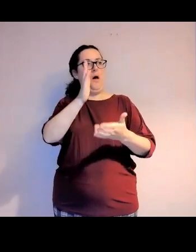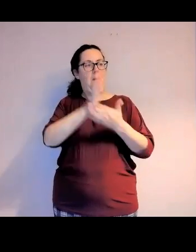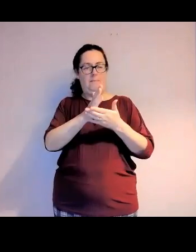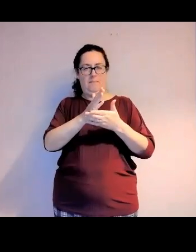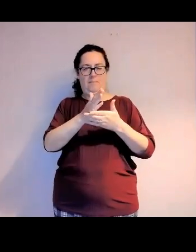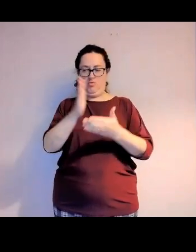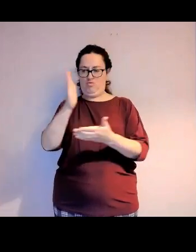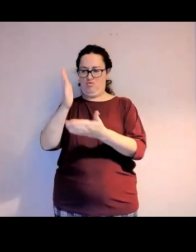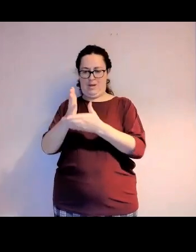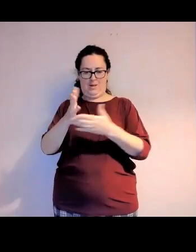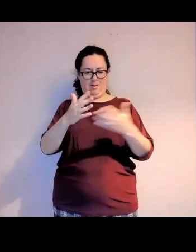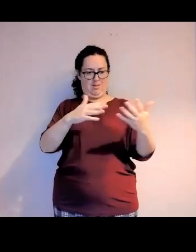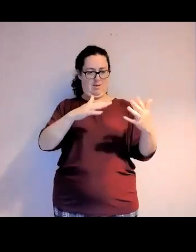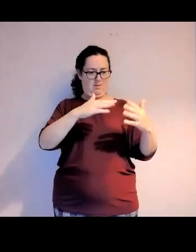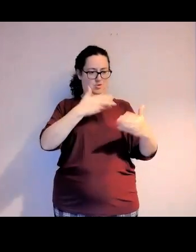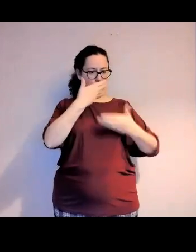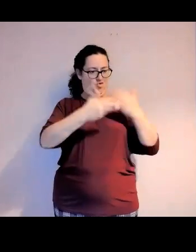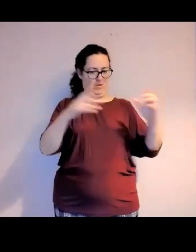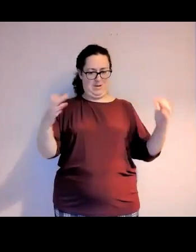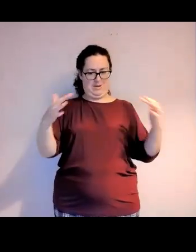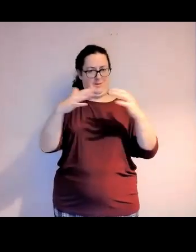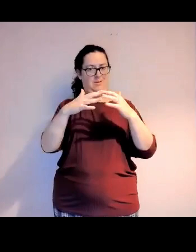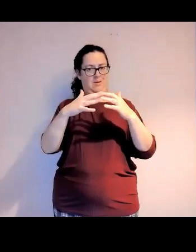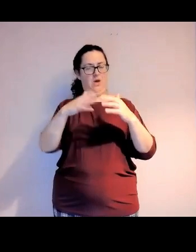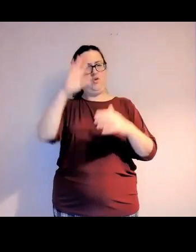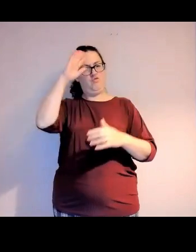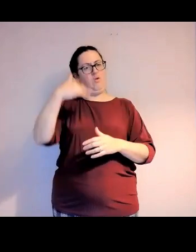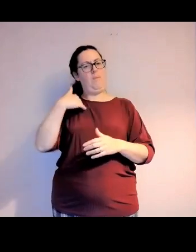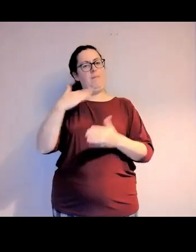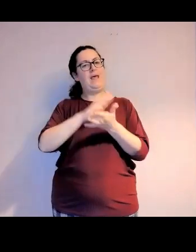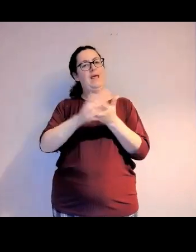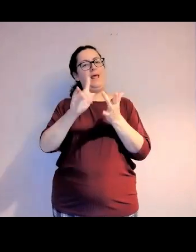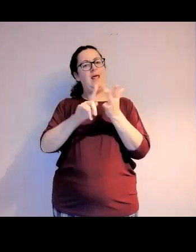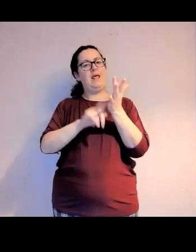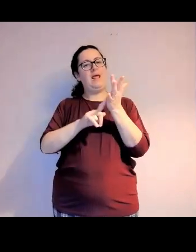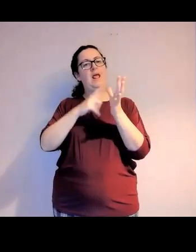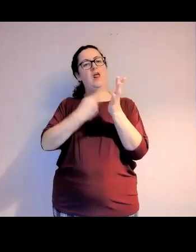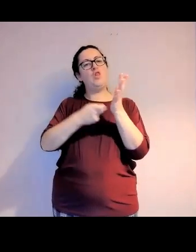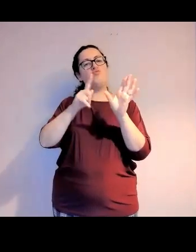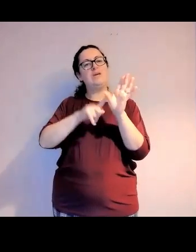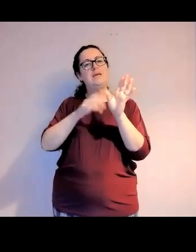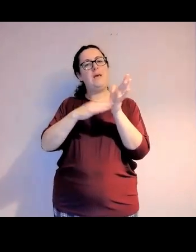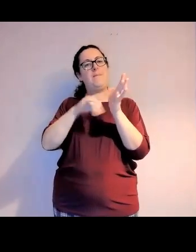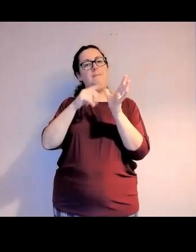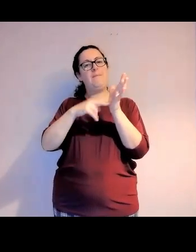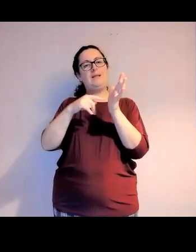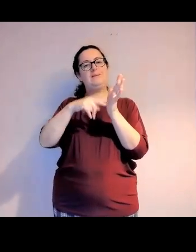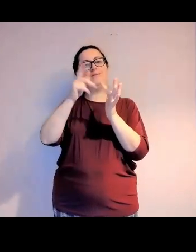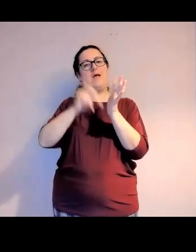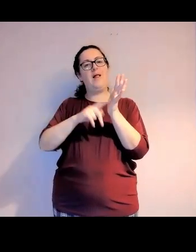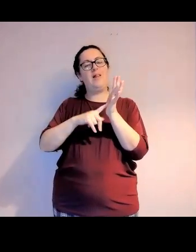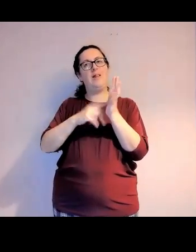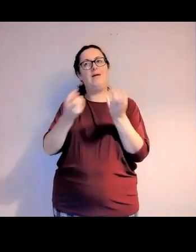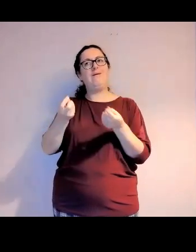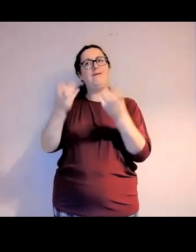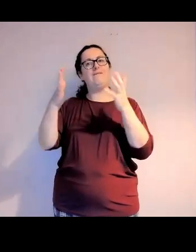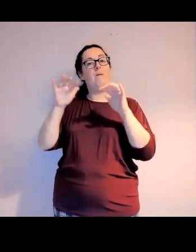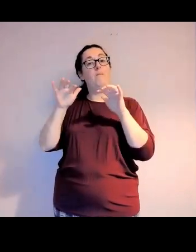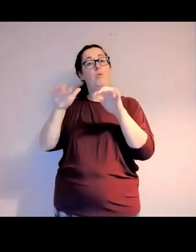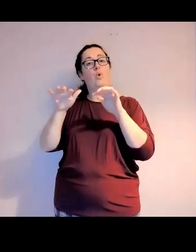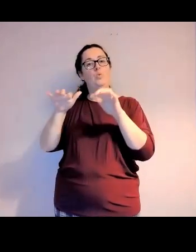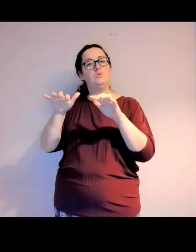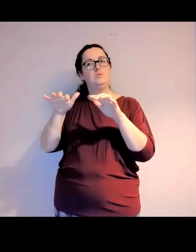that, it reminded me very much of Hilary Mantel's Giving Up the Ghost, not only in the subject matter of sort of people